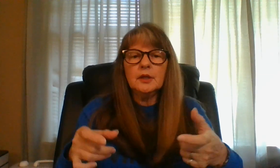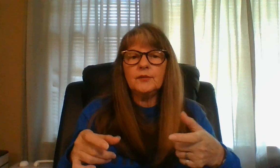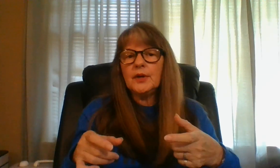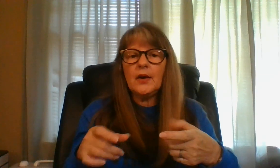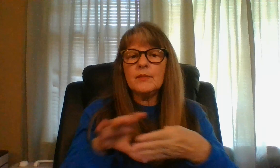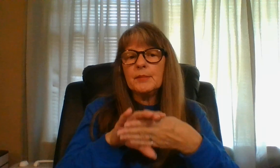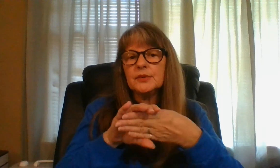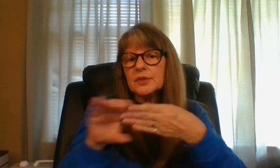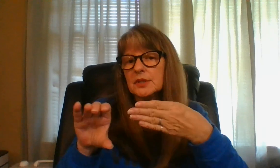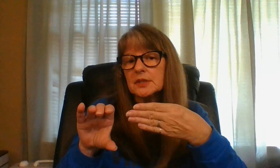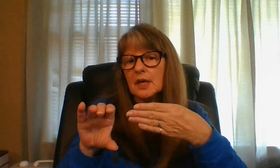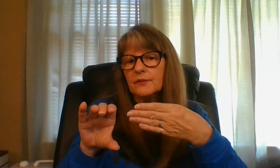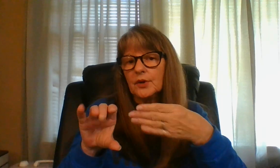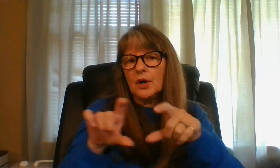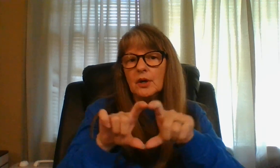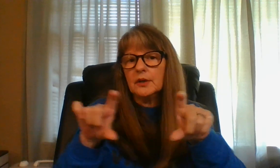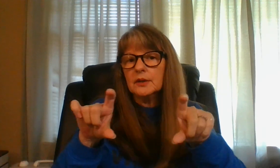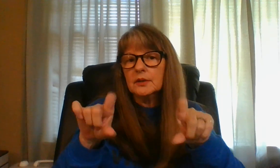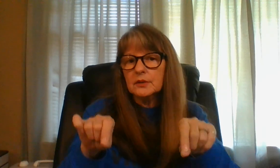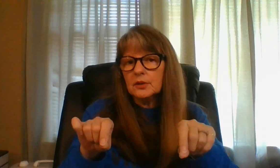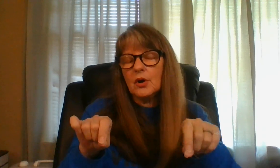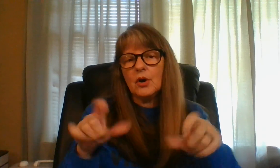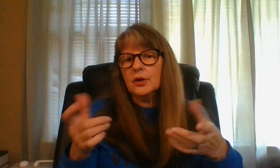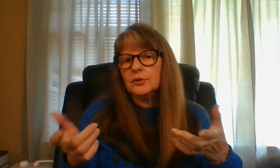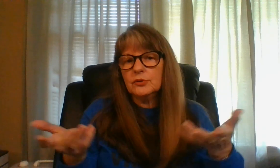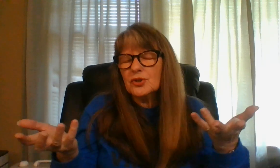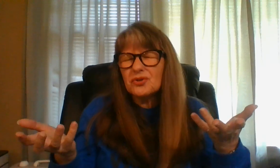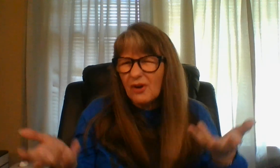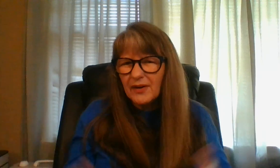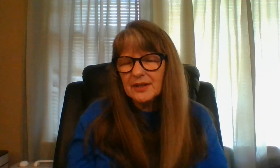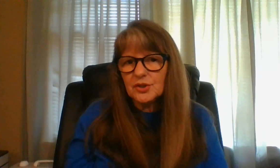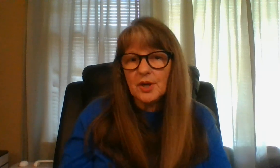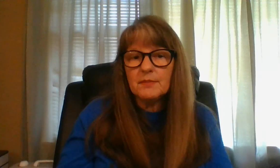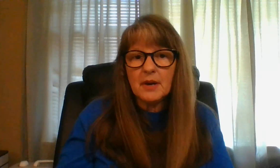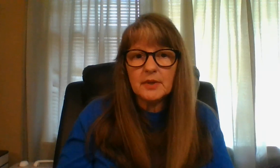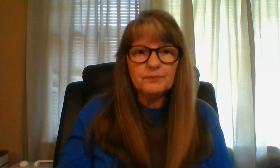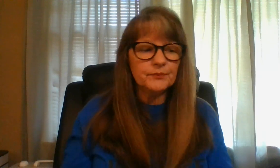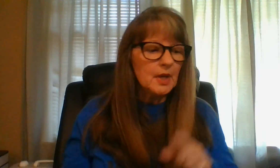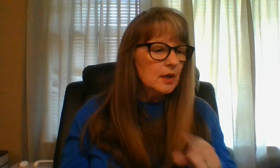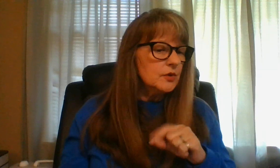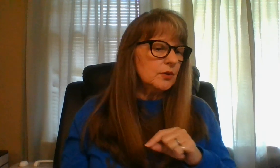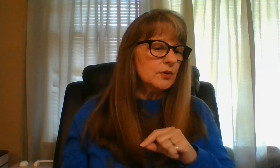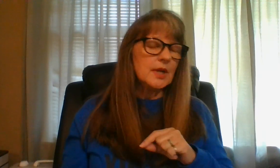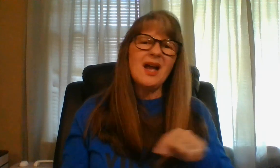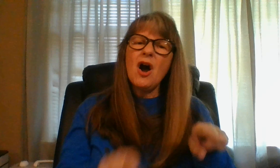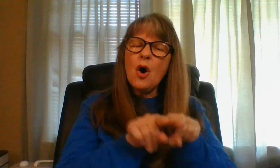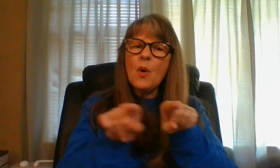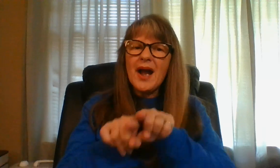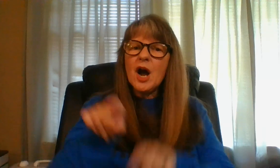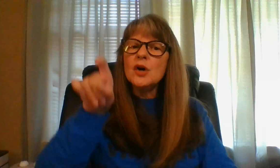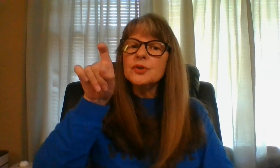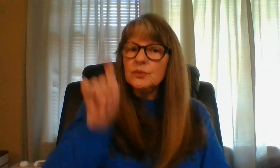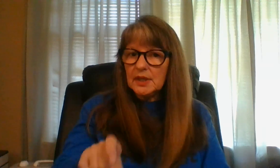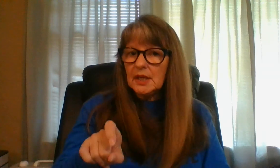If you can't remember, this is the sign for card, card. You just draw in a shape of it. So you say, oh, I also